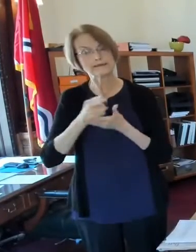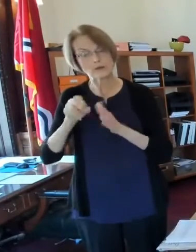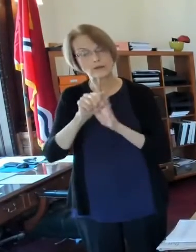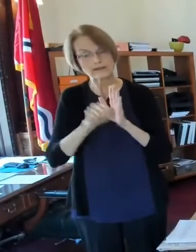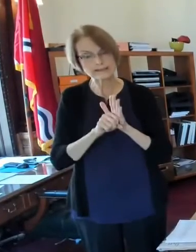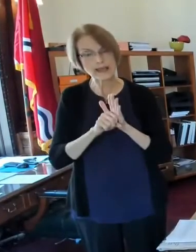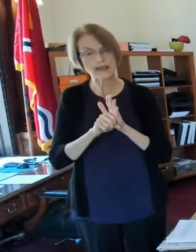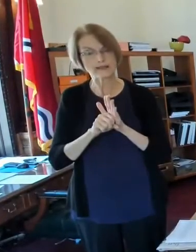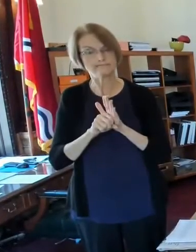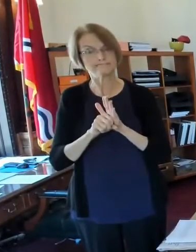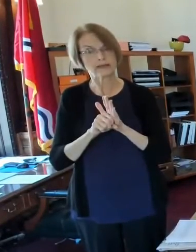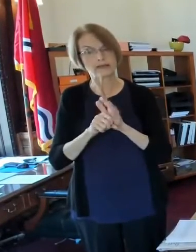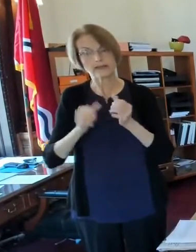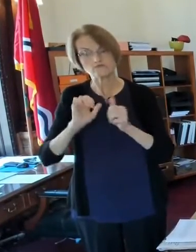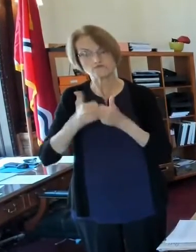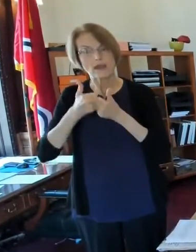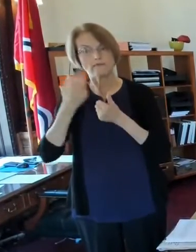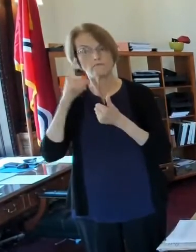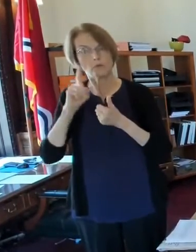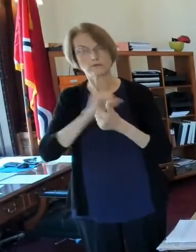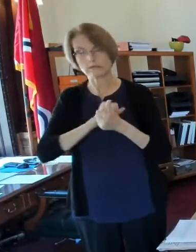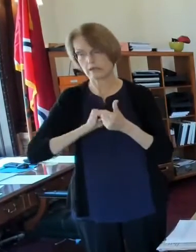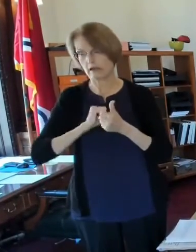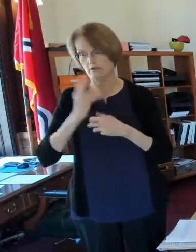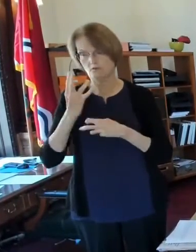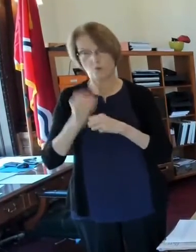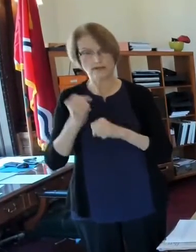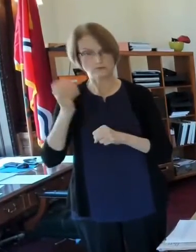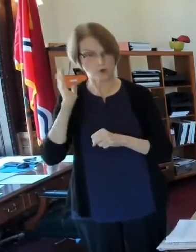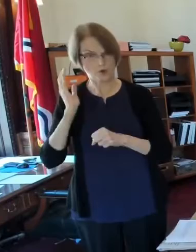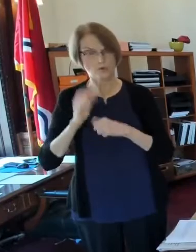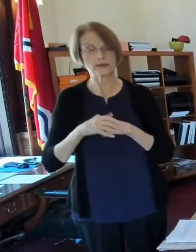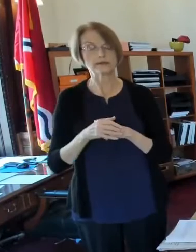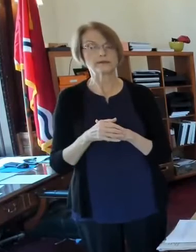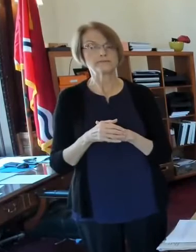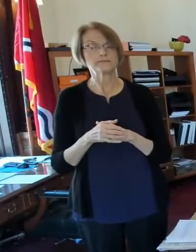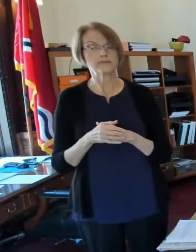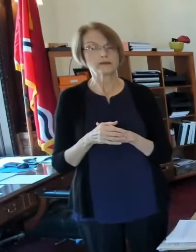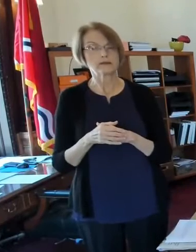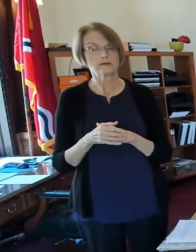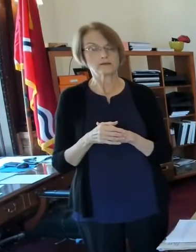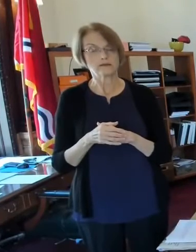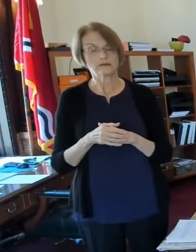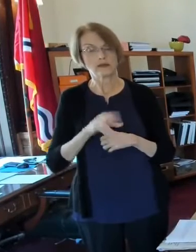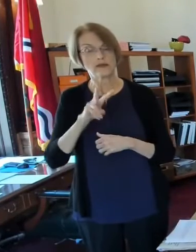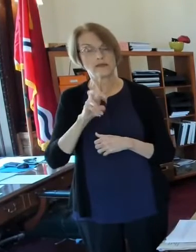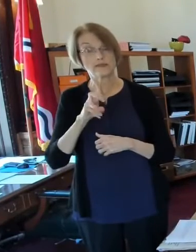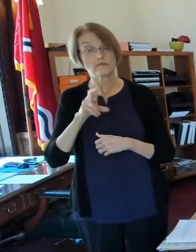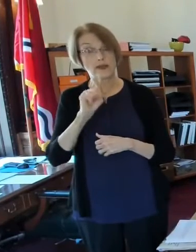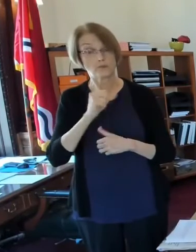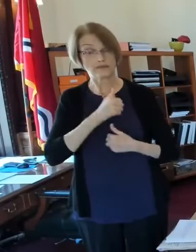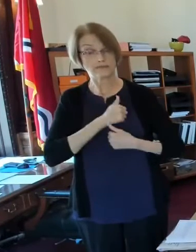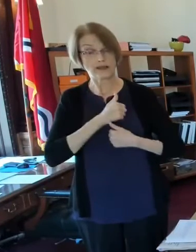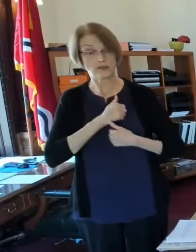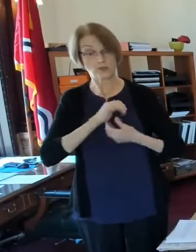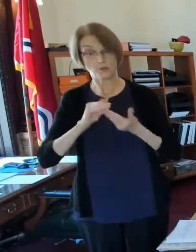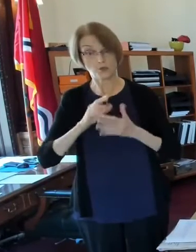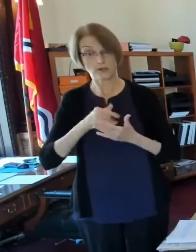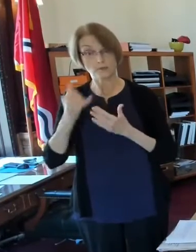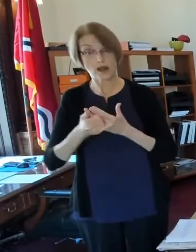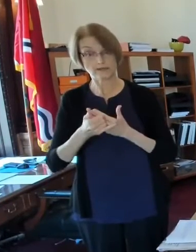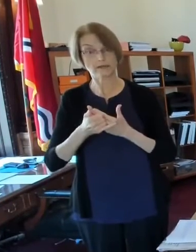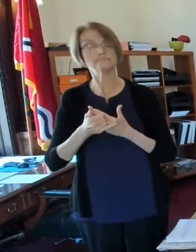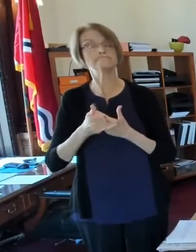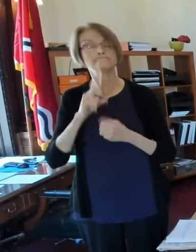Senate 4 years ago, I guess it was. And so the Veterans Community Project is going to build